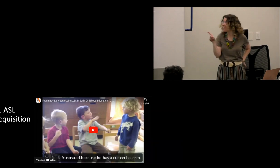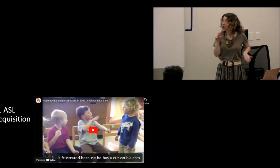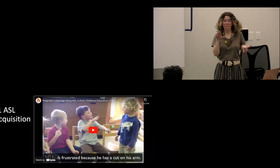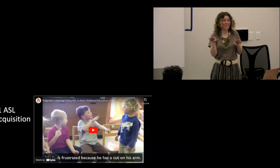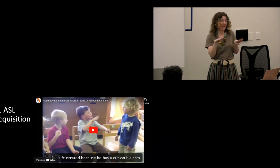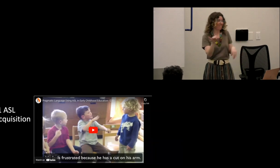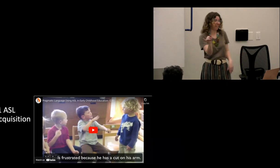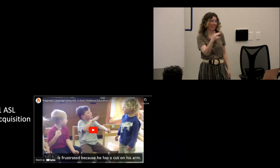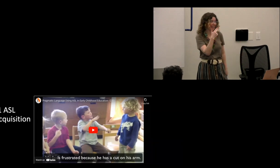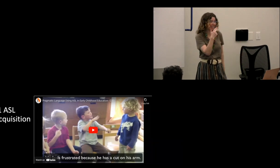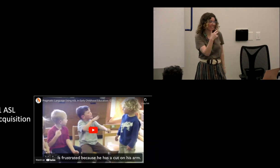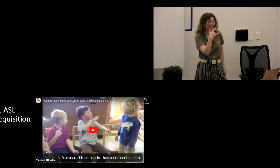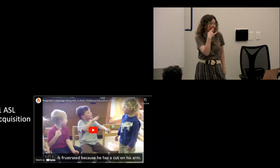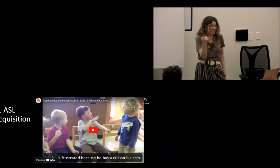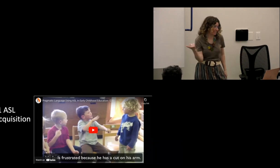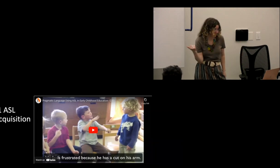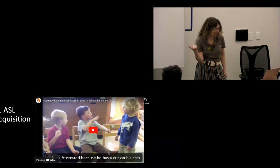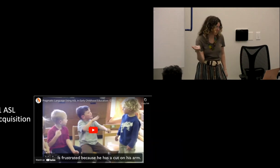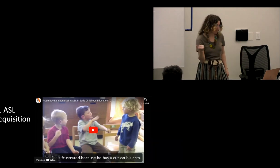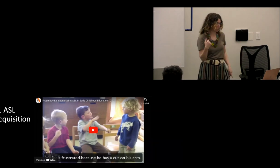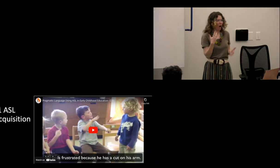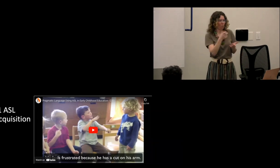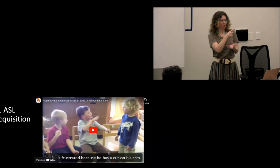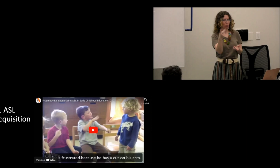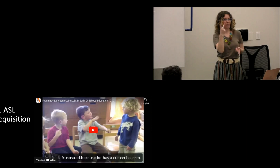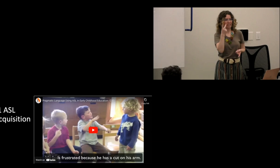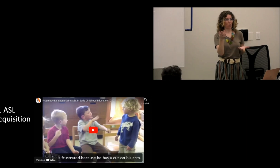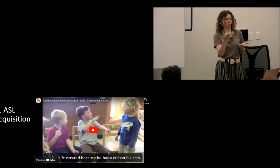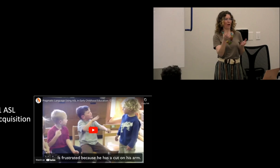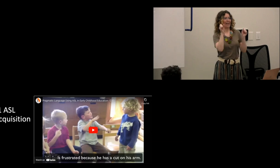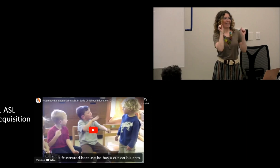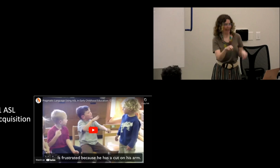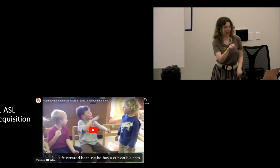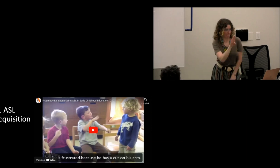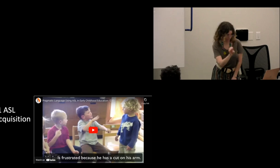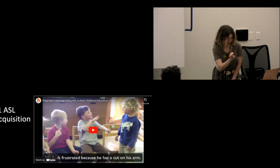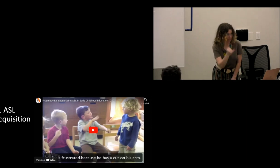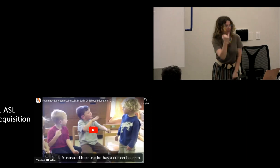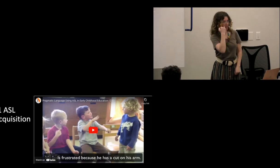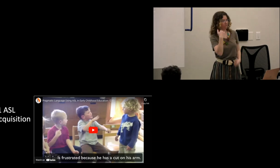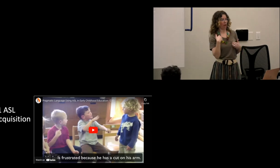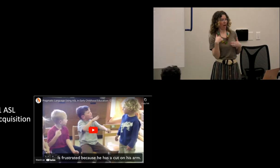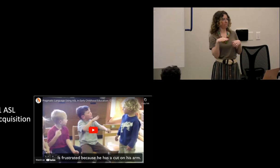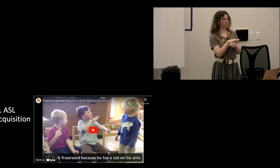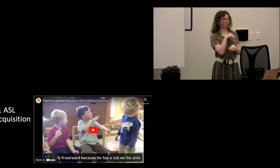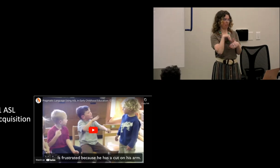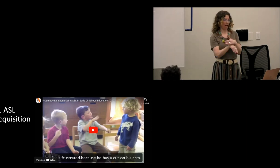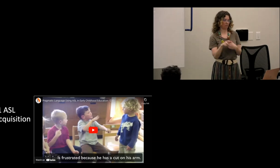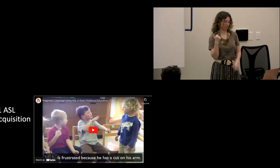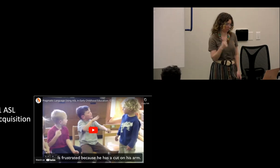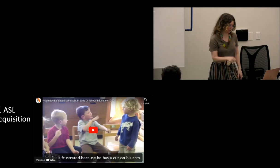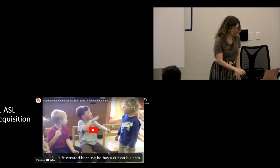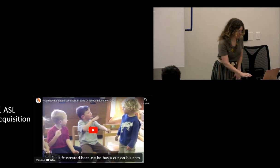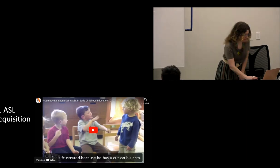adorable. They behave like, you know, kids. I want you to see what can be if you